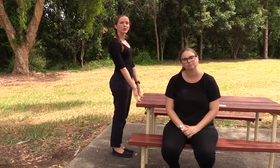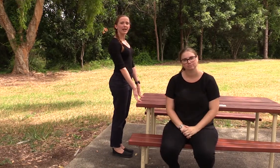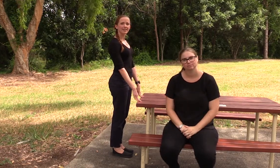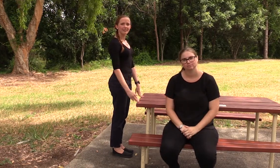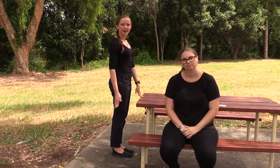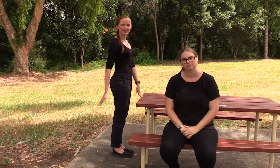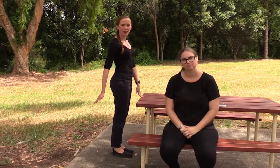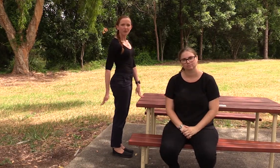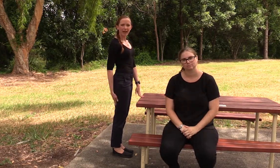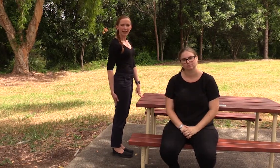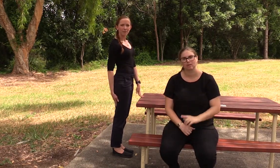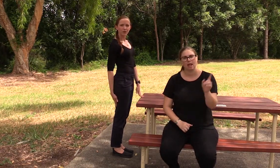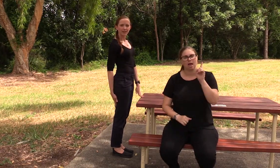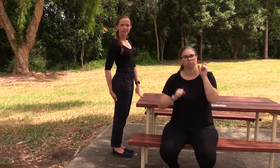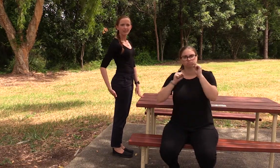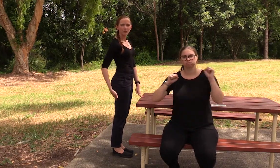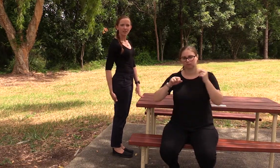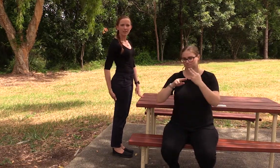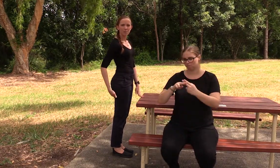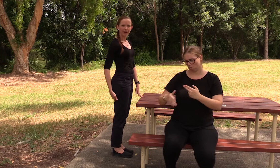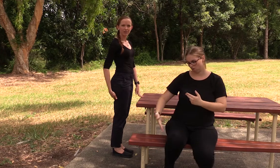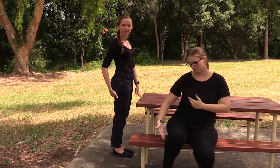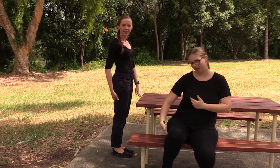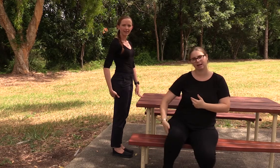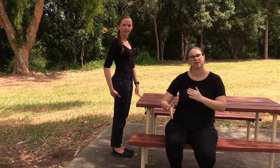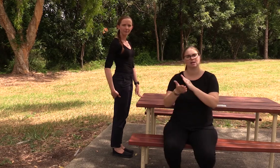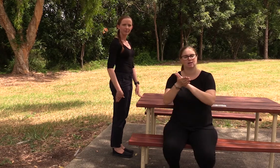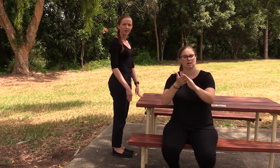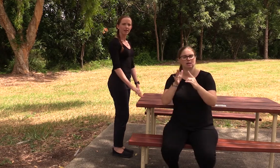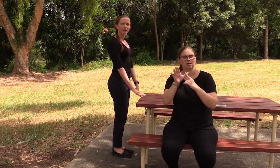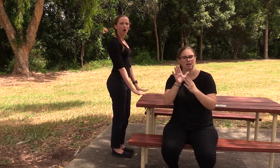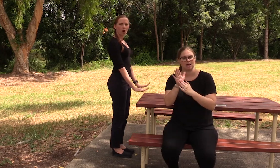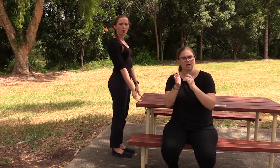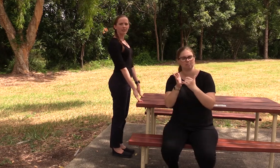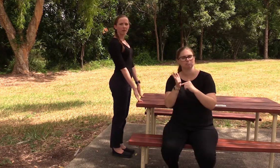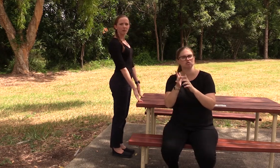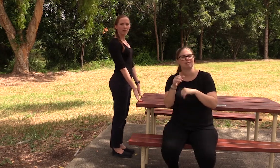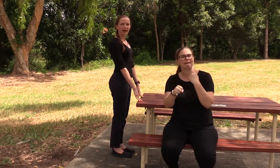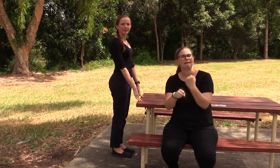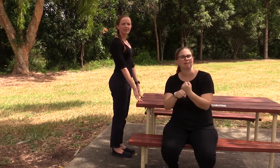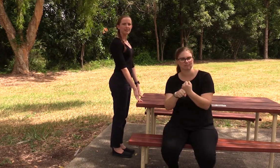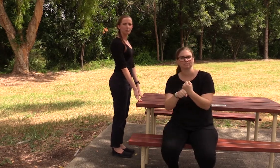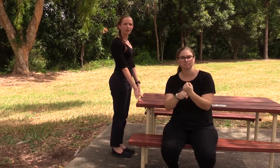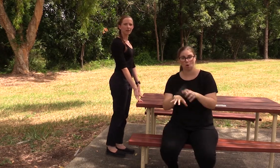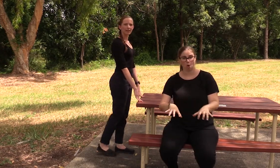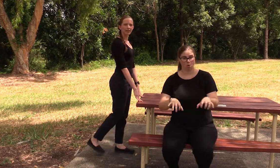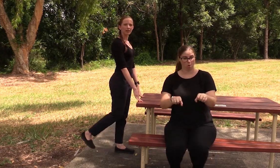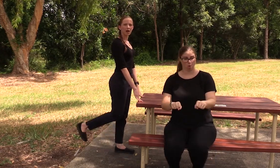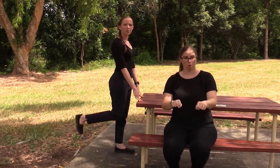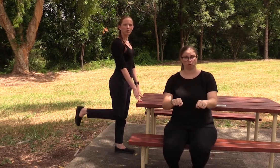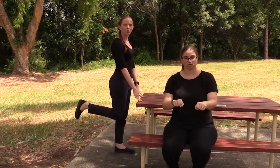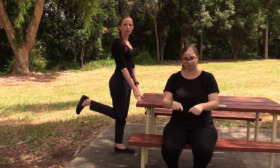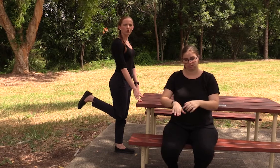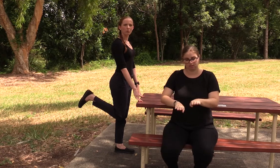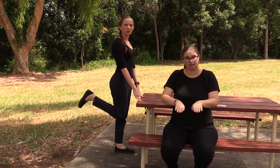We're going to do an exercise now for the hamstrings, which is the back of the leg. Holding on for balance, bring your heel